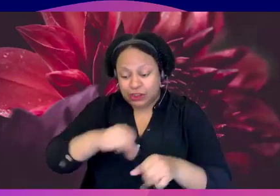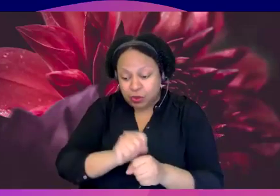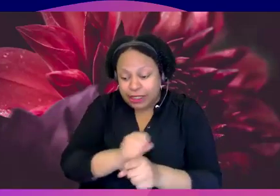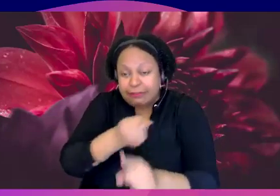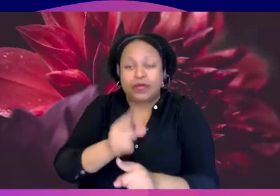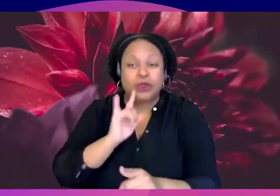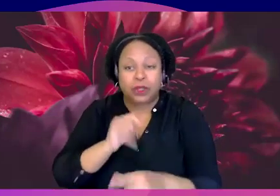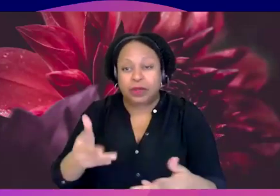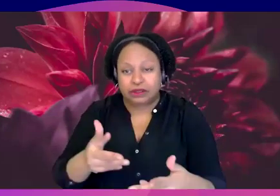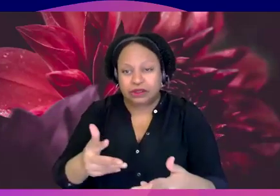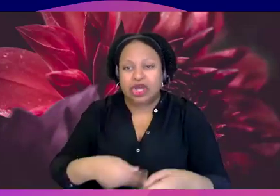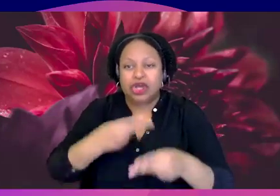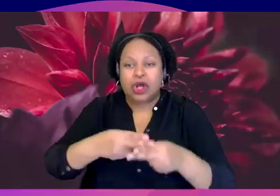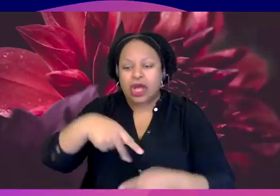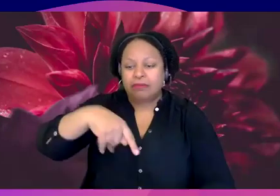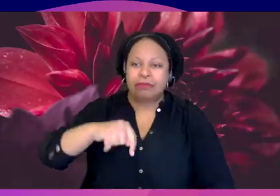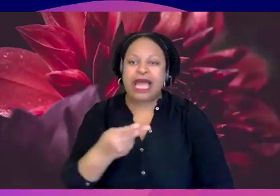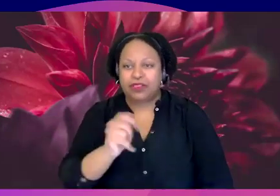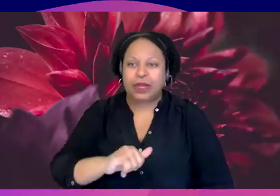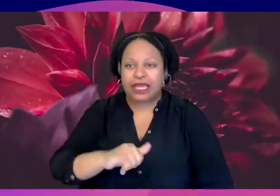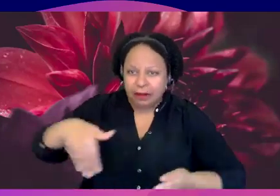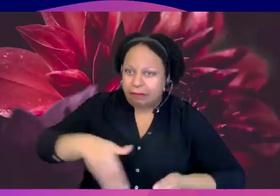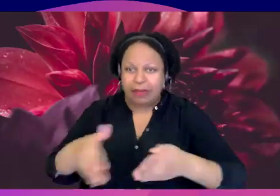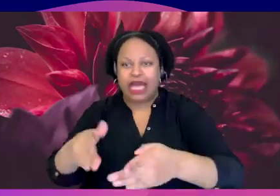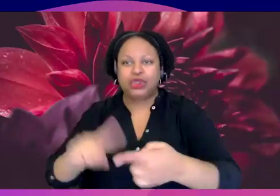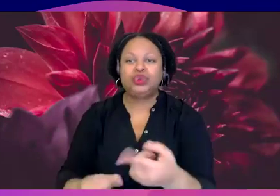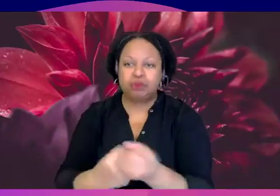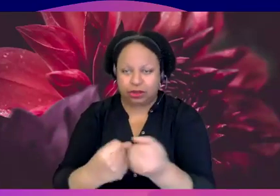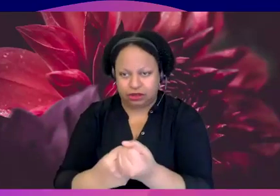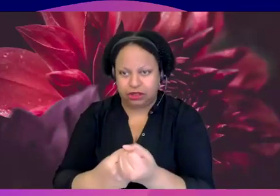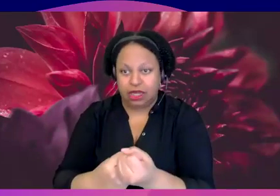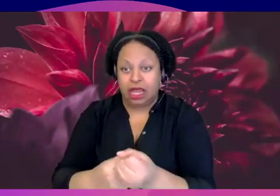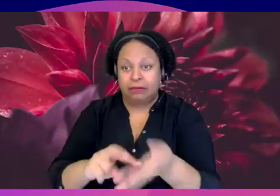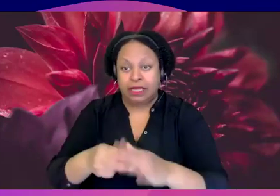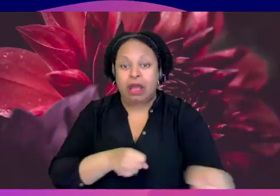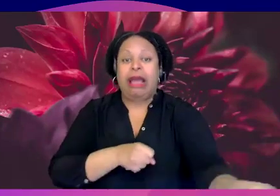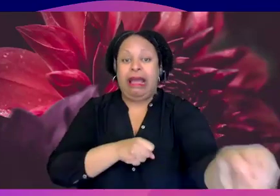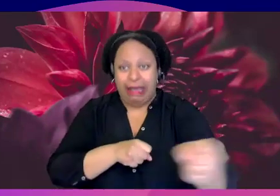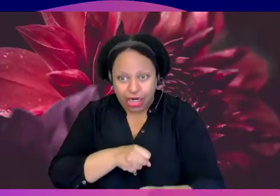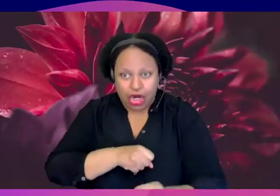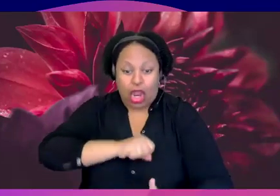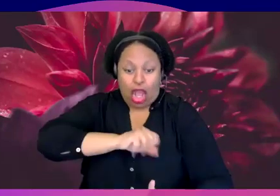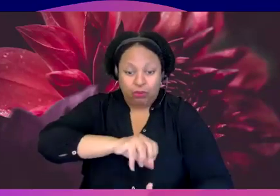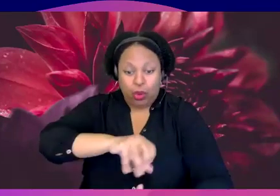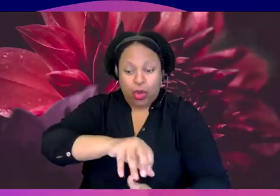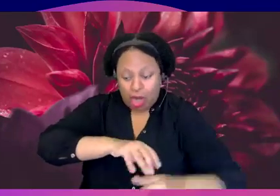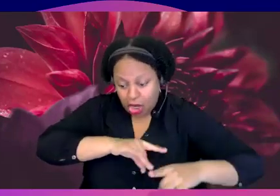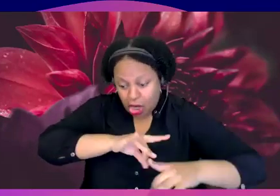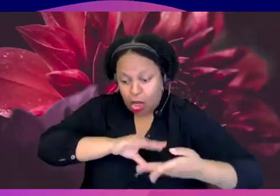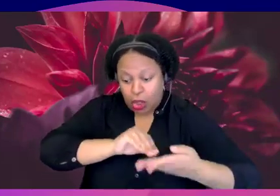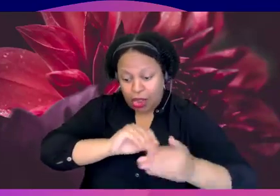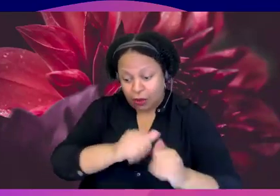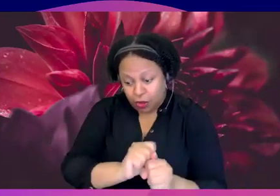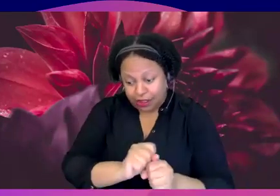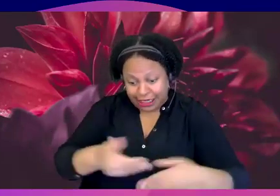it pathways to support. And so as they're coming on board and learning about working at SVNB, we are talking